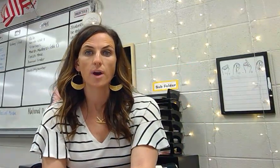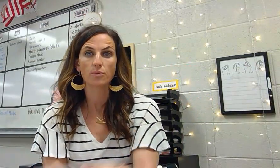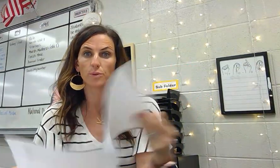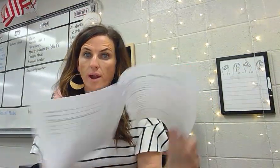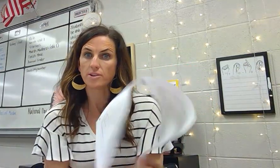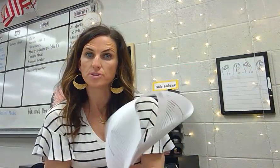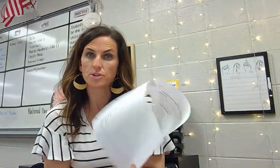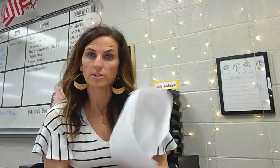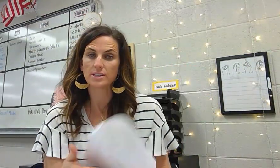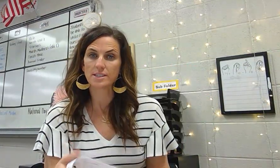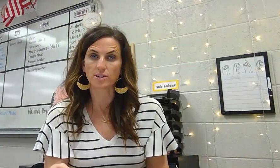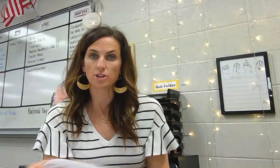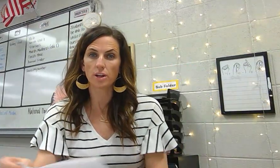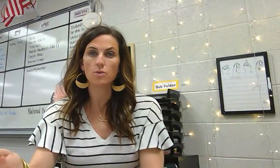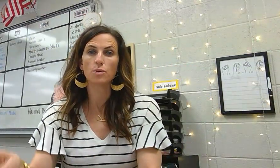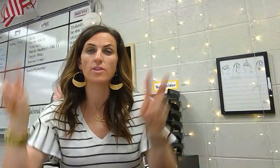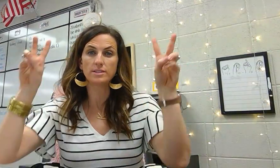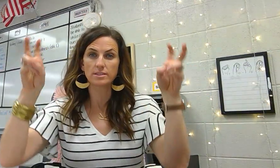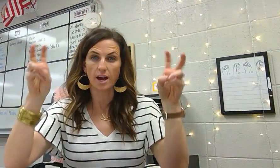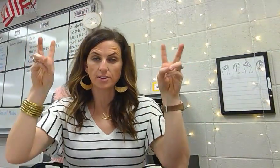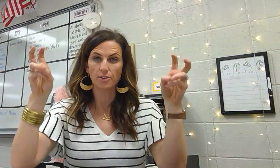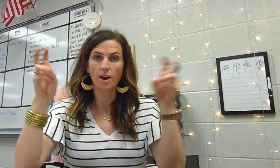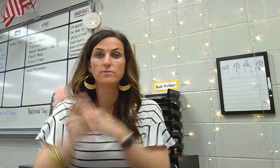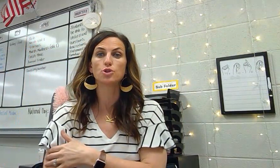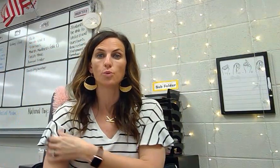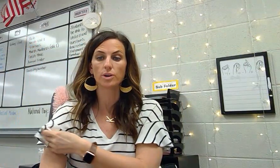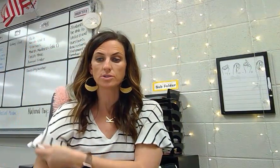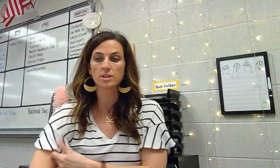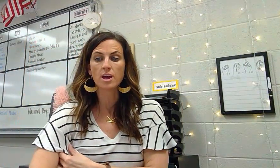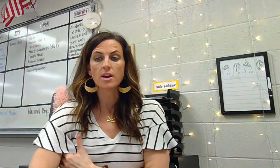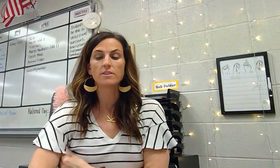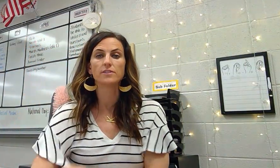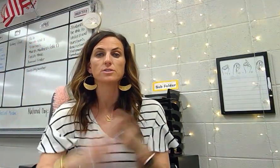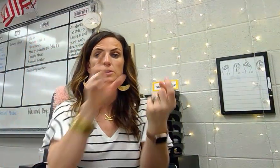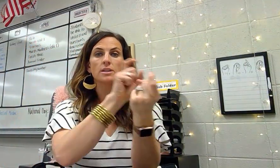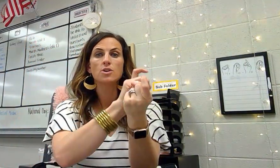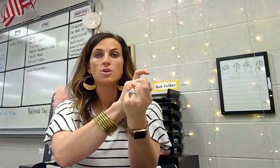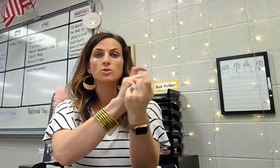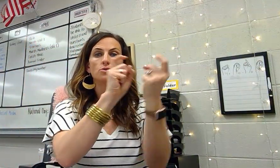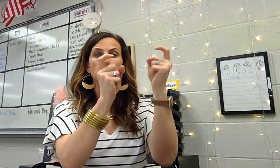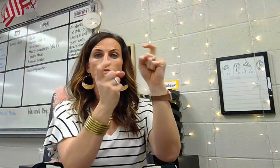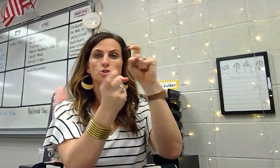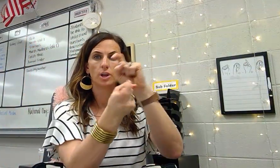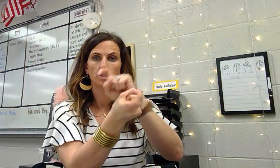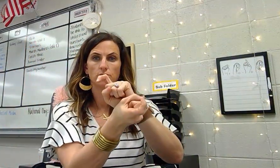Okay, we're ready to start the section or this title of chores. The first one, to